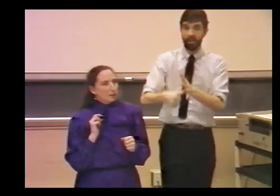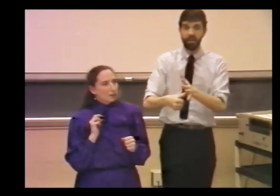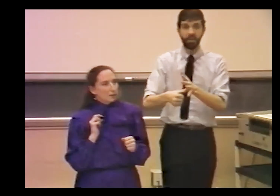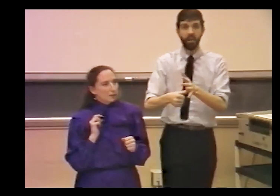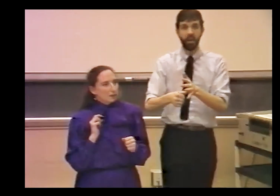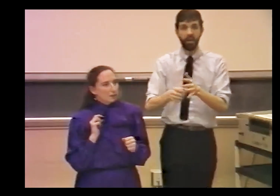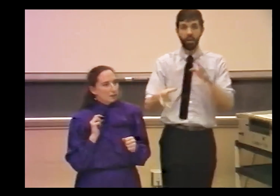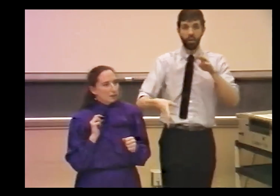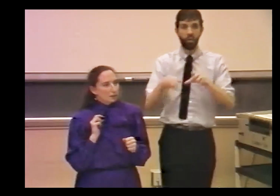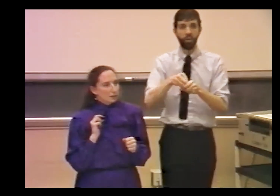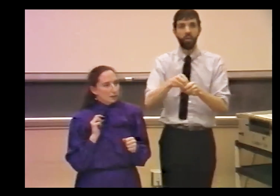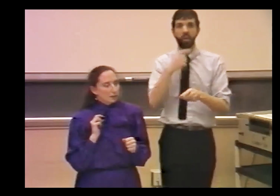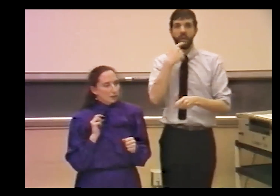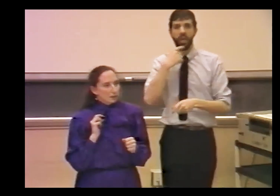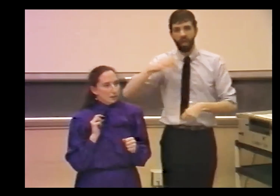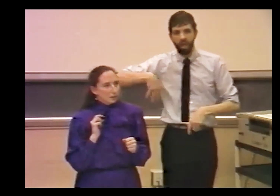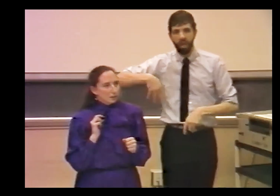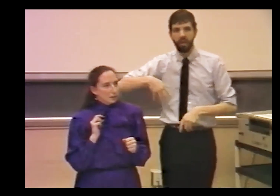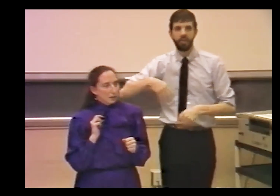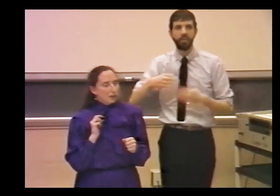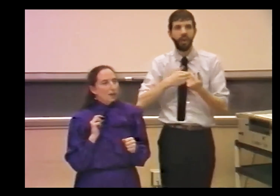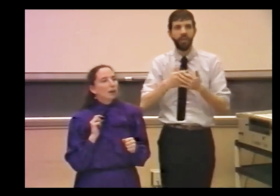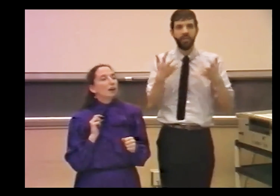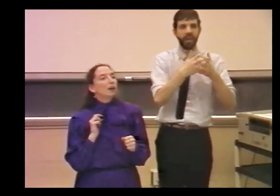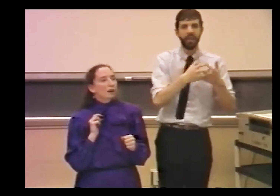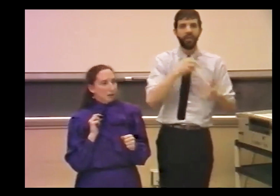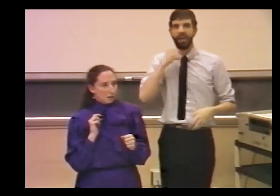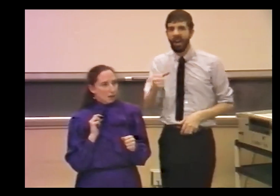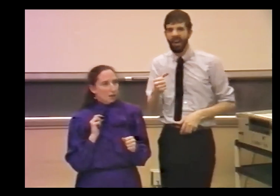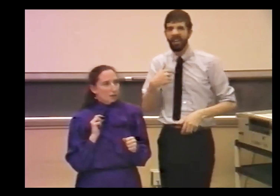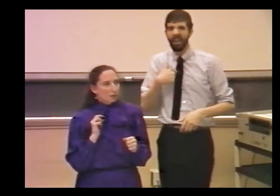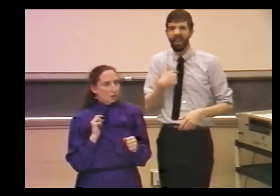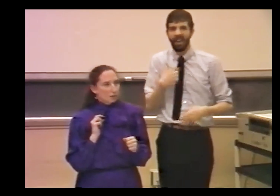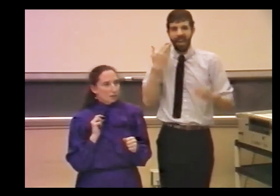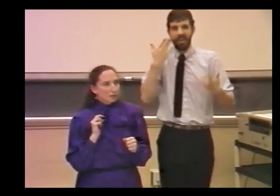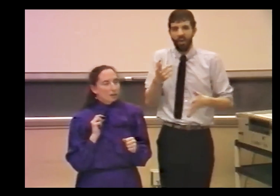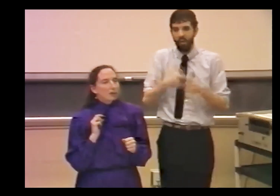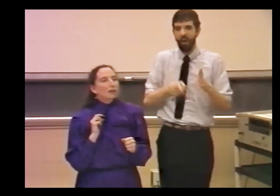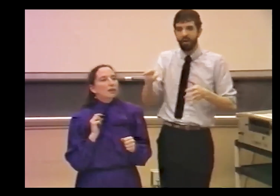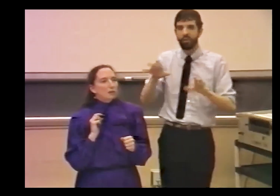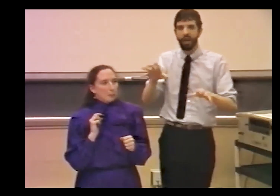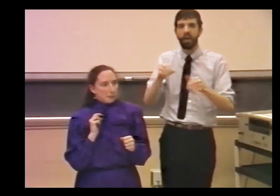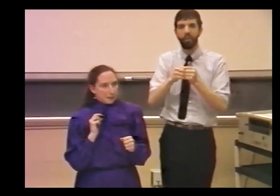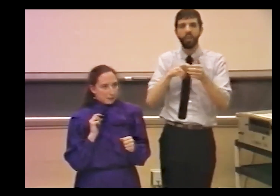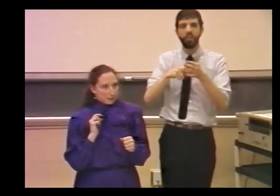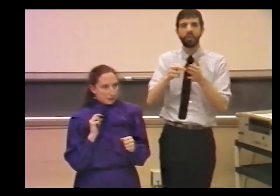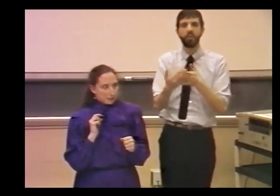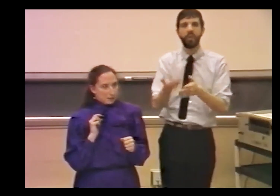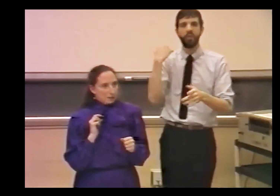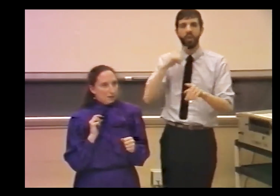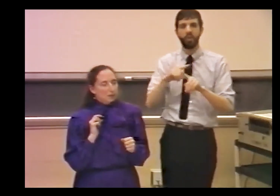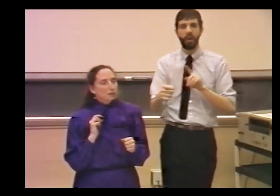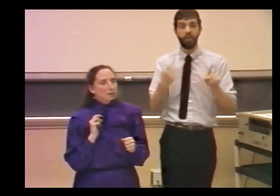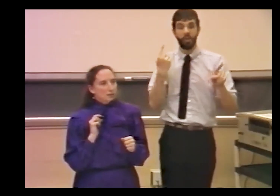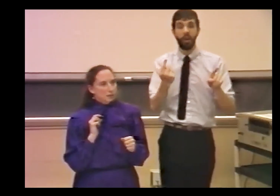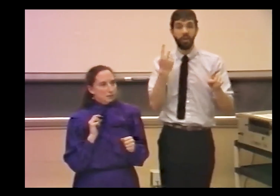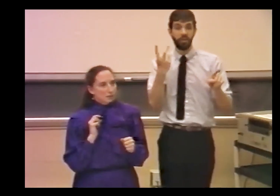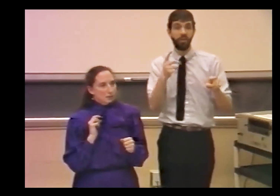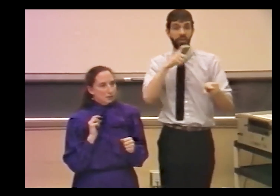there, whether it fit or not. And I didn't know what you had done in research before, But the one or two times that he used it with the tongue